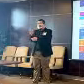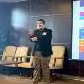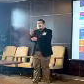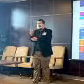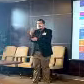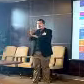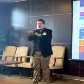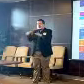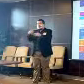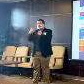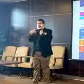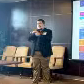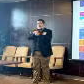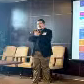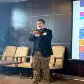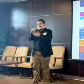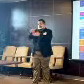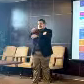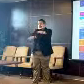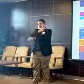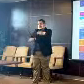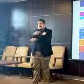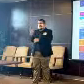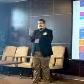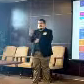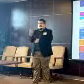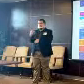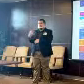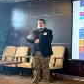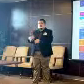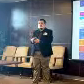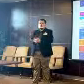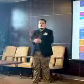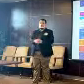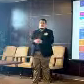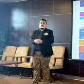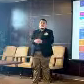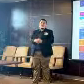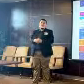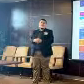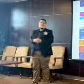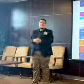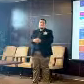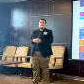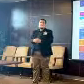and so we have 11 in the hospital today.